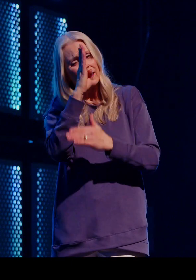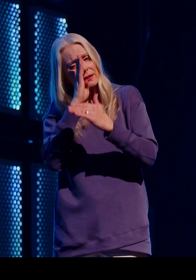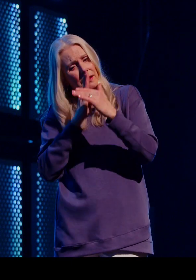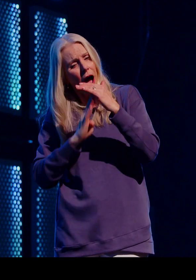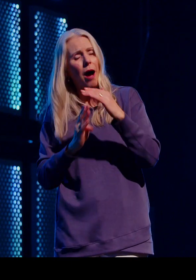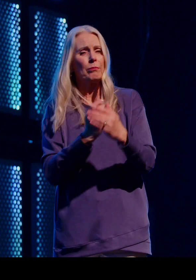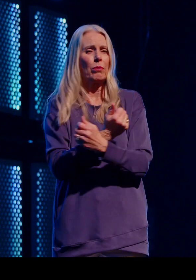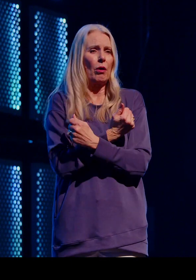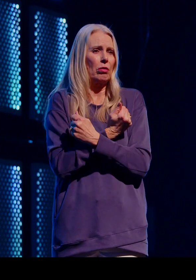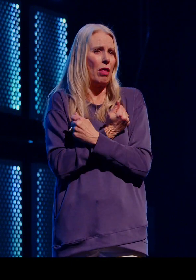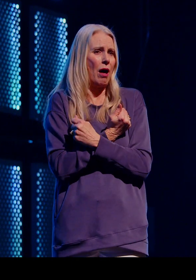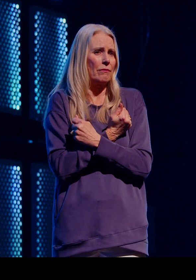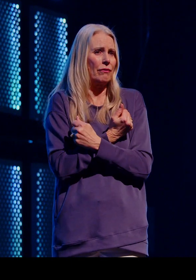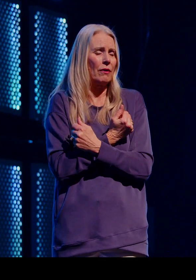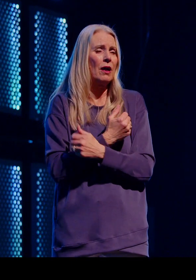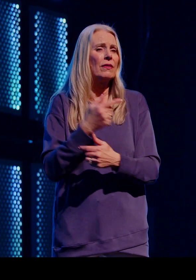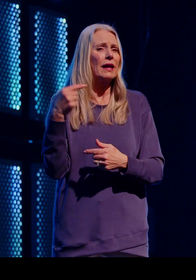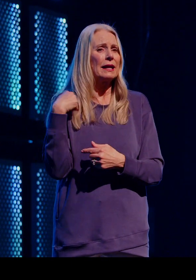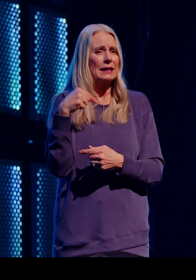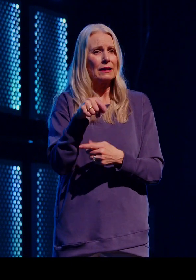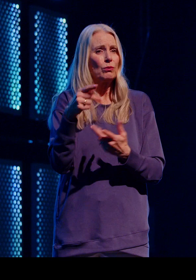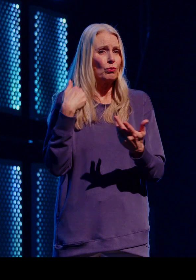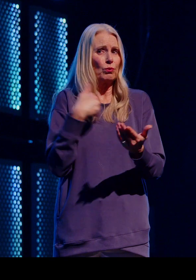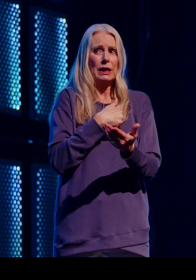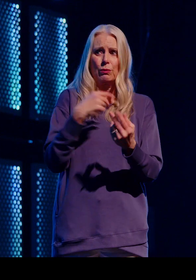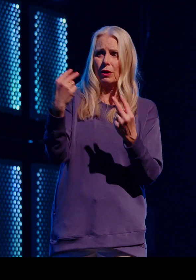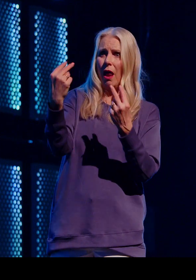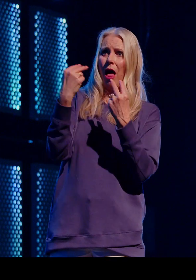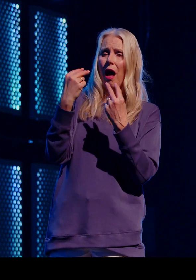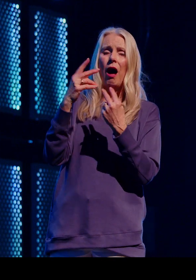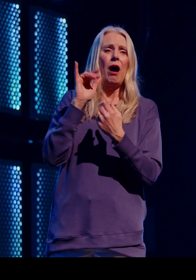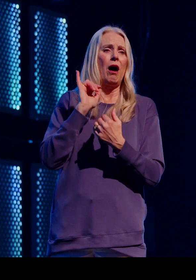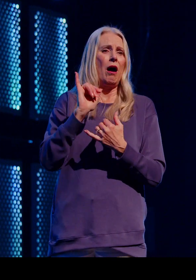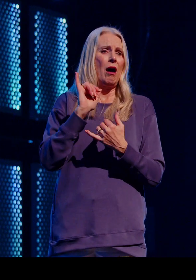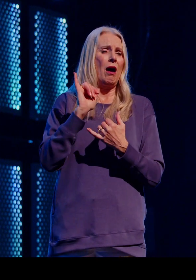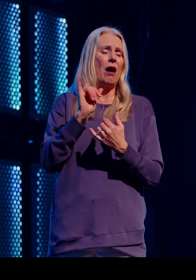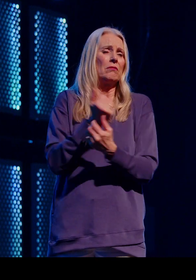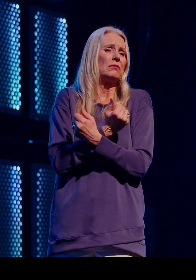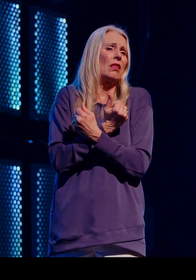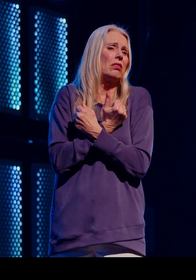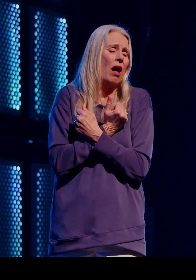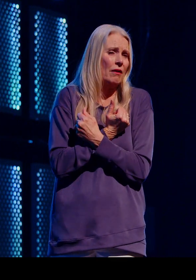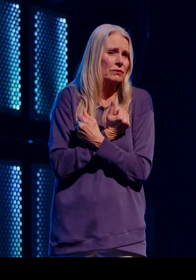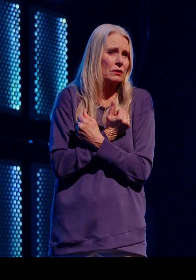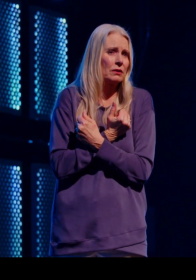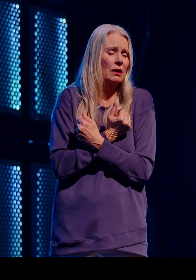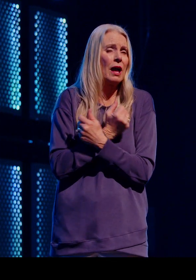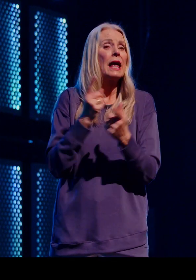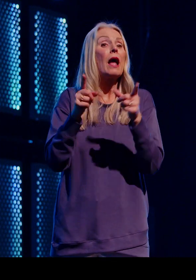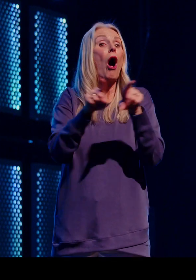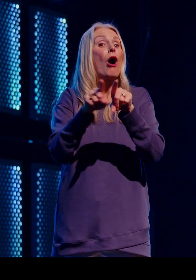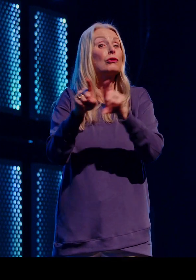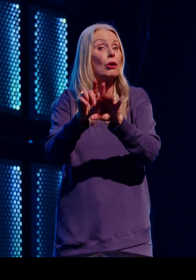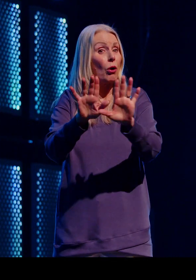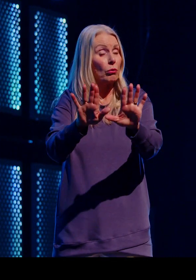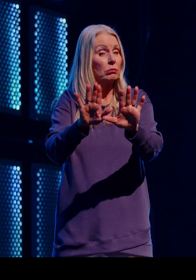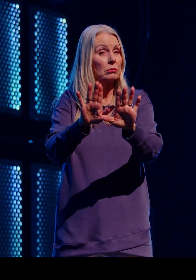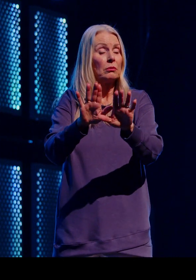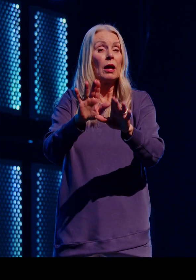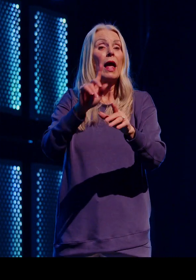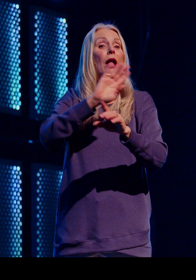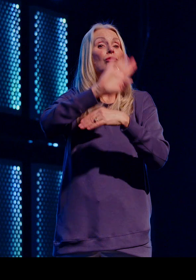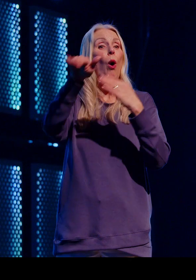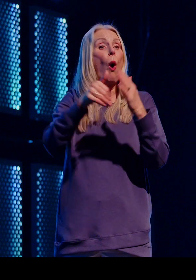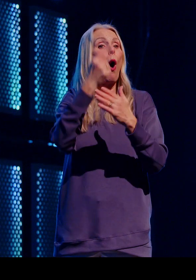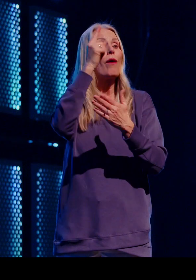interest in such a way. And as Jesus was doing this to fulfill the Father's plan, he's looking after the Father's interest as well. He does this all to the glory of the